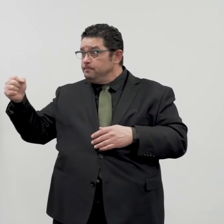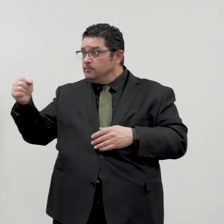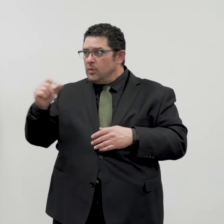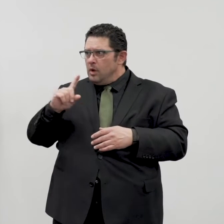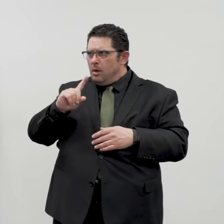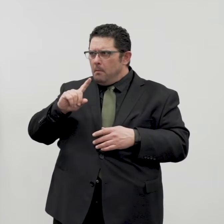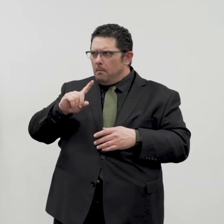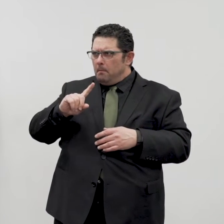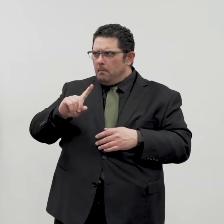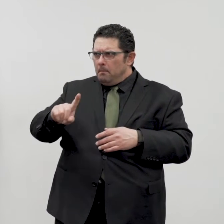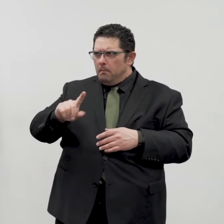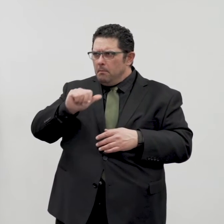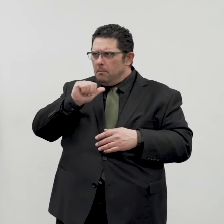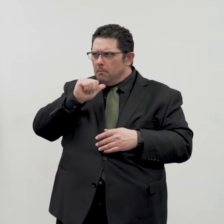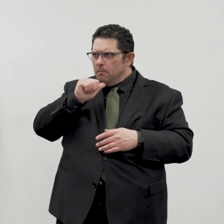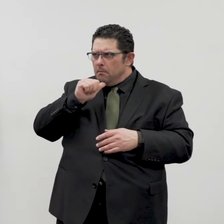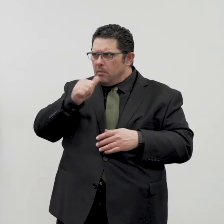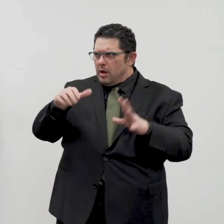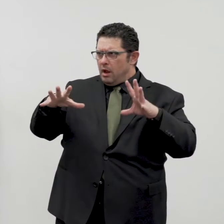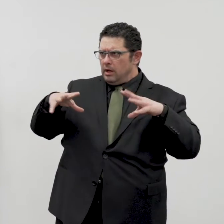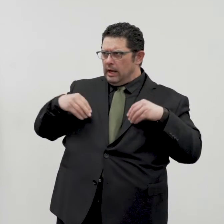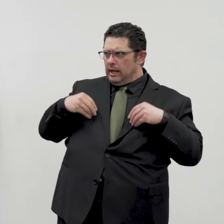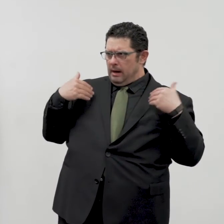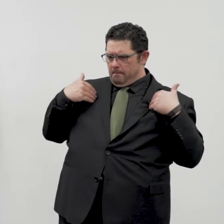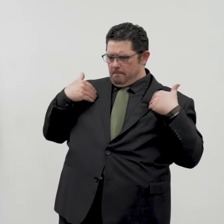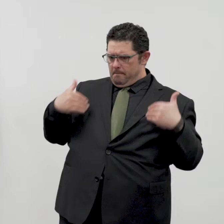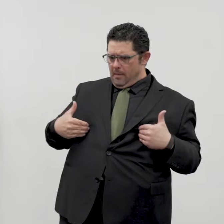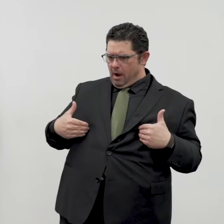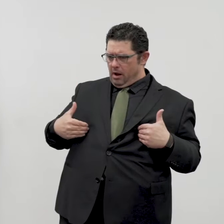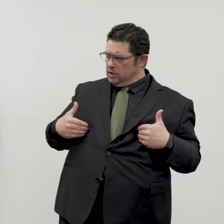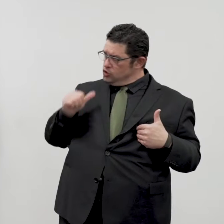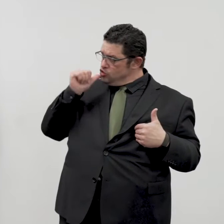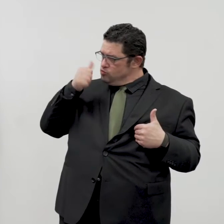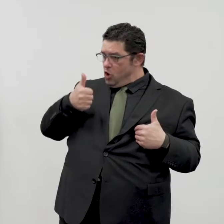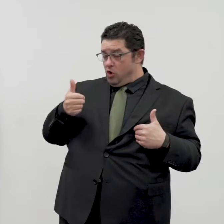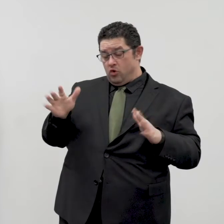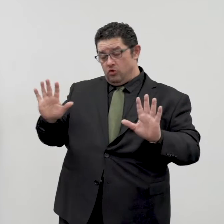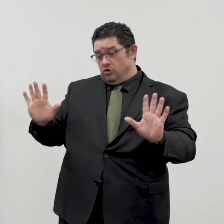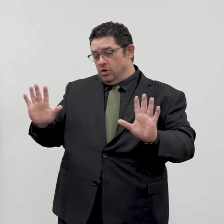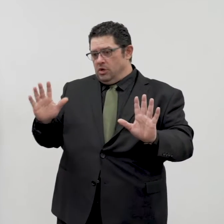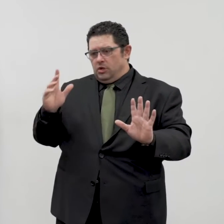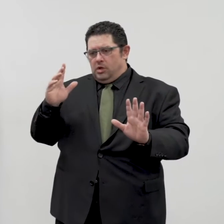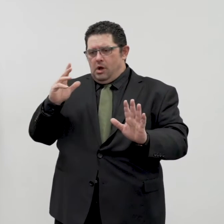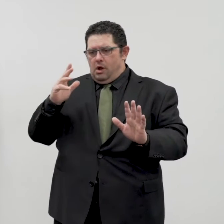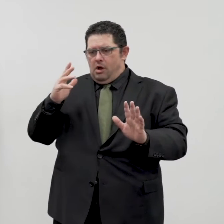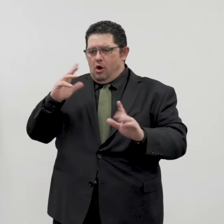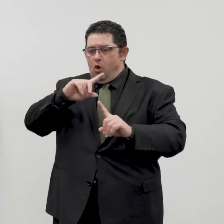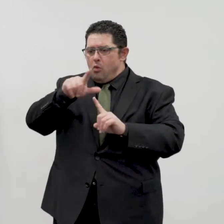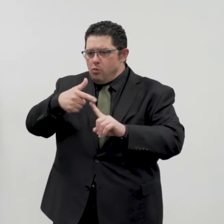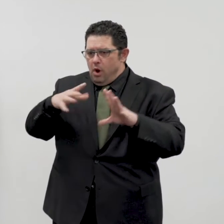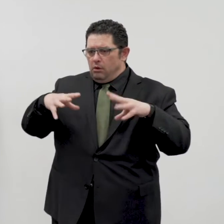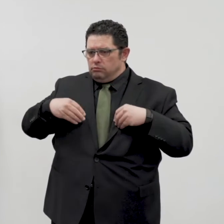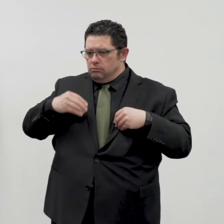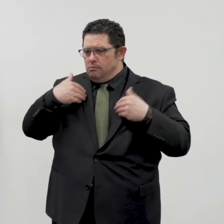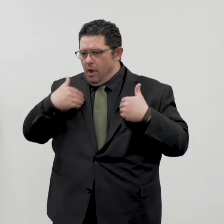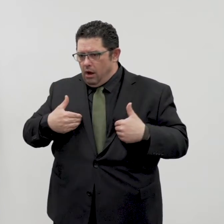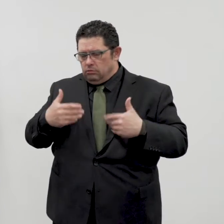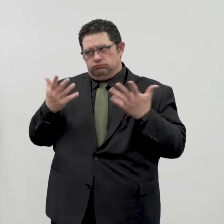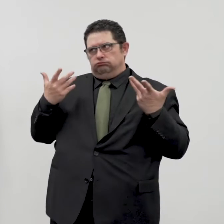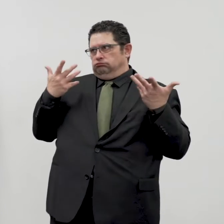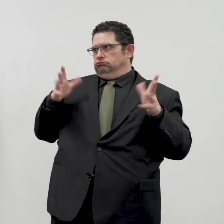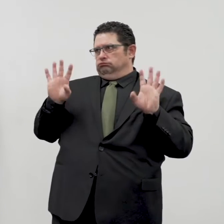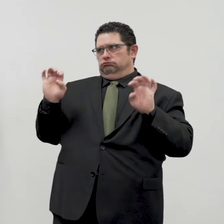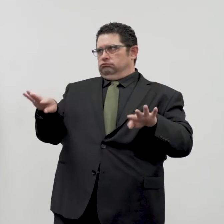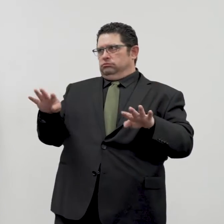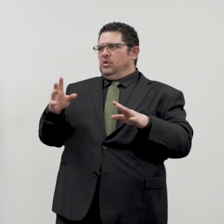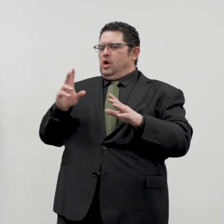necessarily taking bodies tomorrow. I don't know about the day-to-day activity in the transfer center. It will be ready to